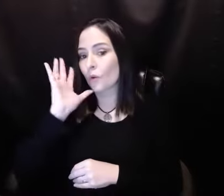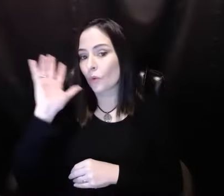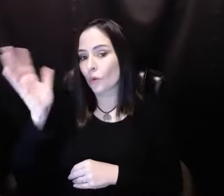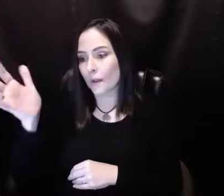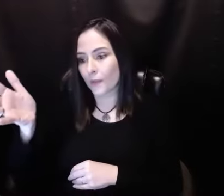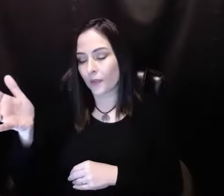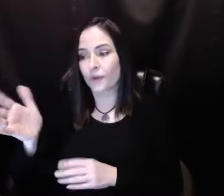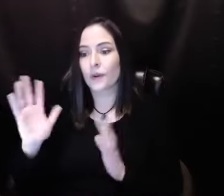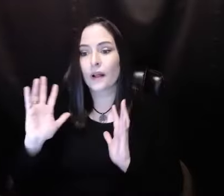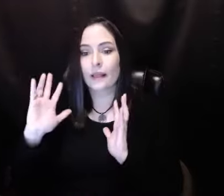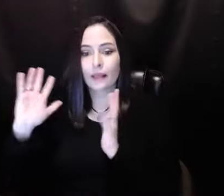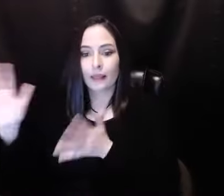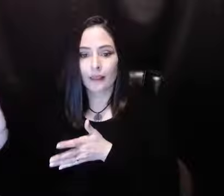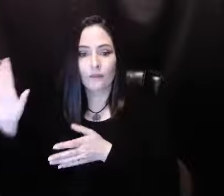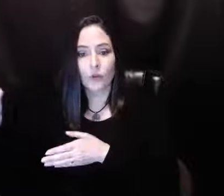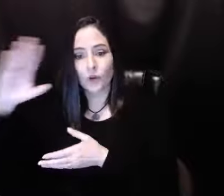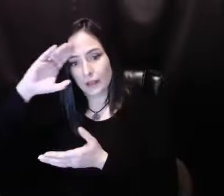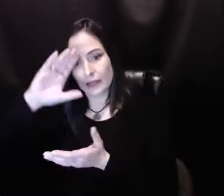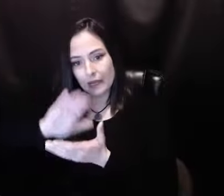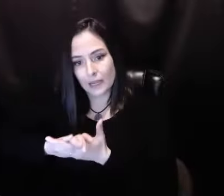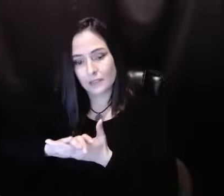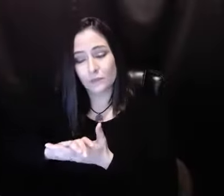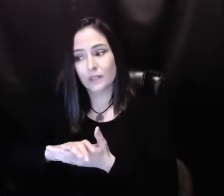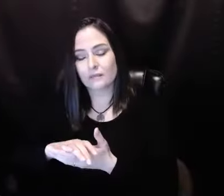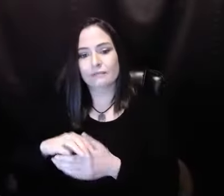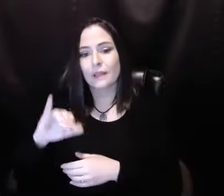and she left the family, my invalid father and her daughter of 11.